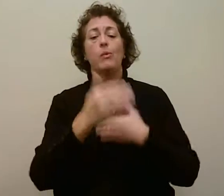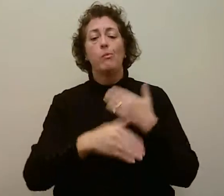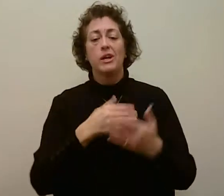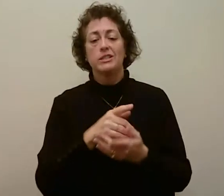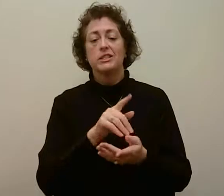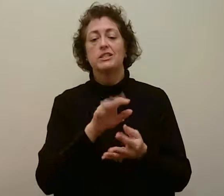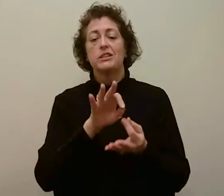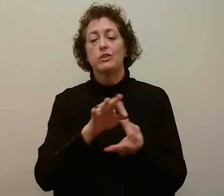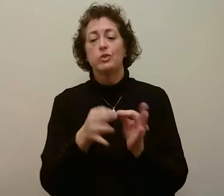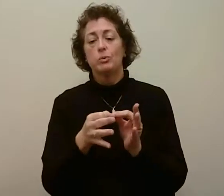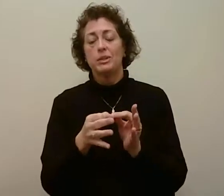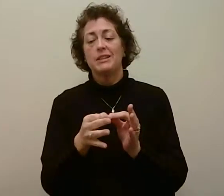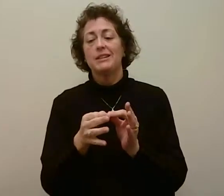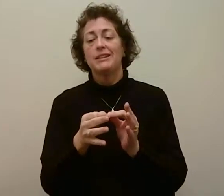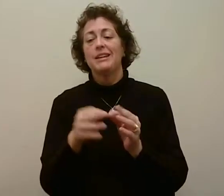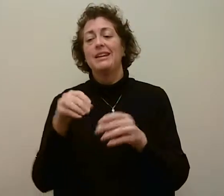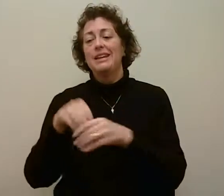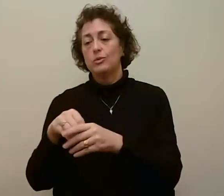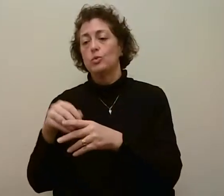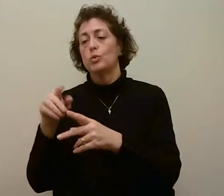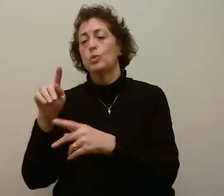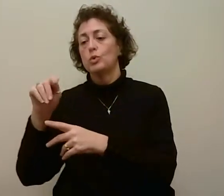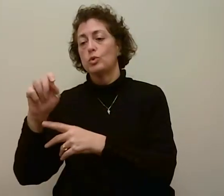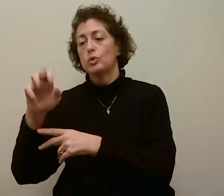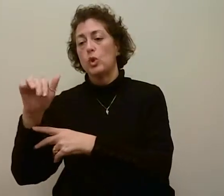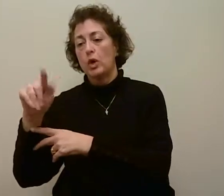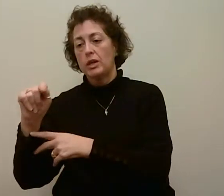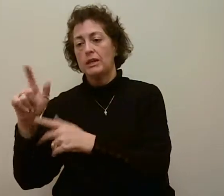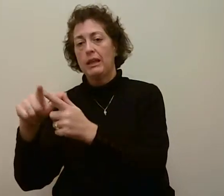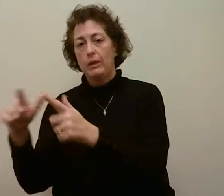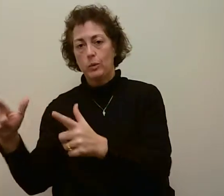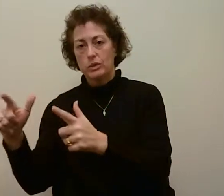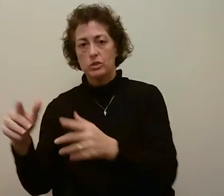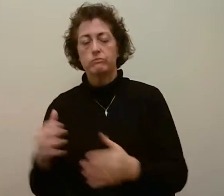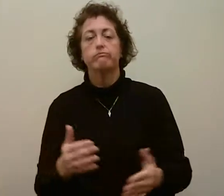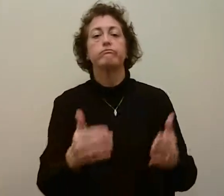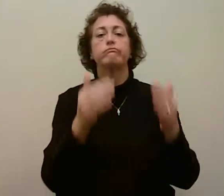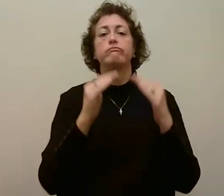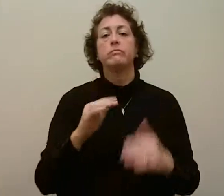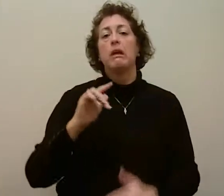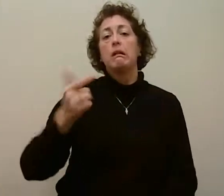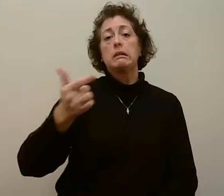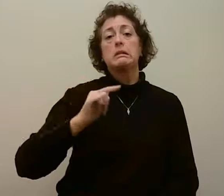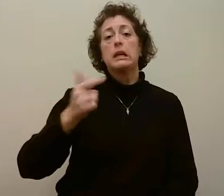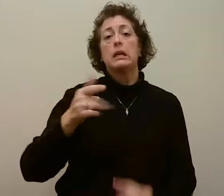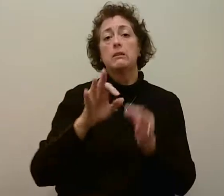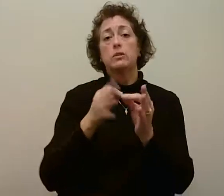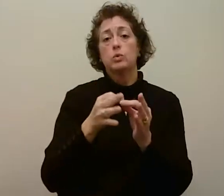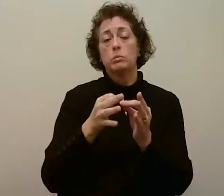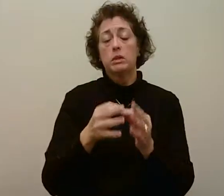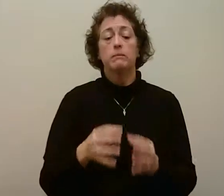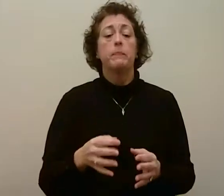Okay? Consecutive interpreting. The interpreter waits for the source language to be